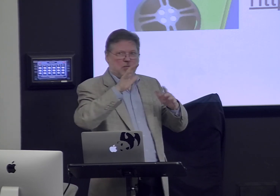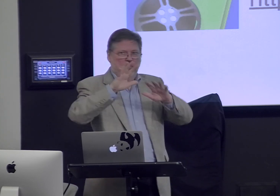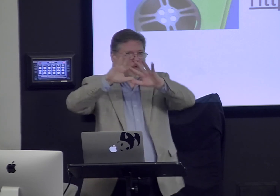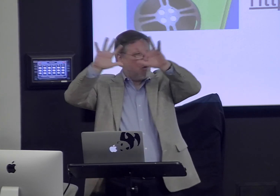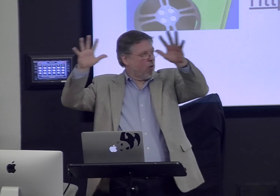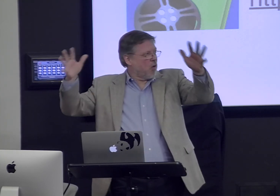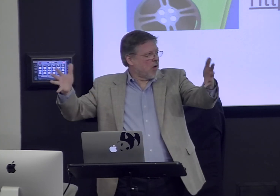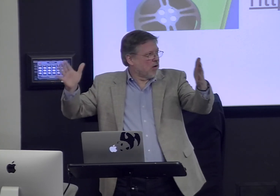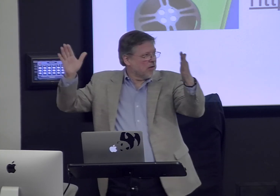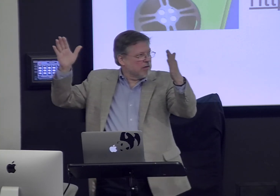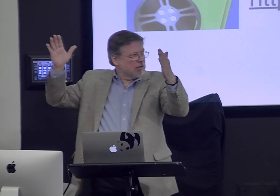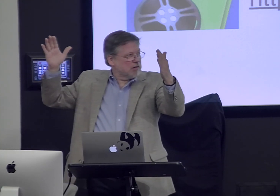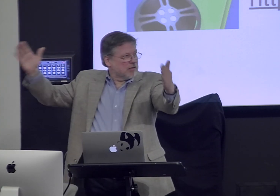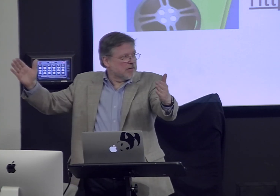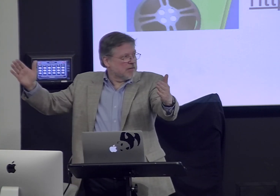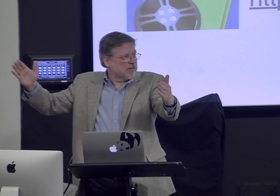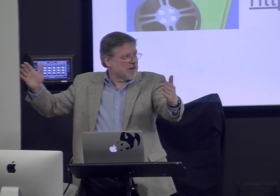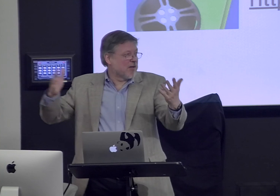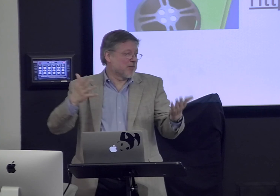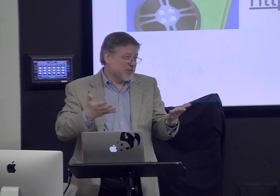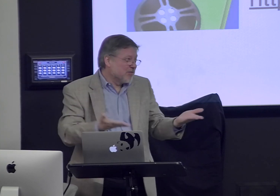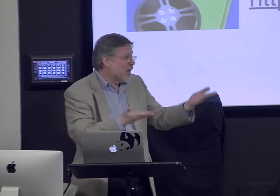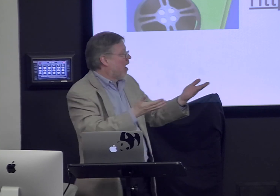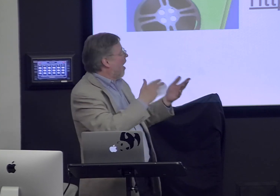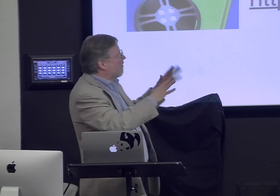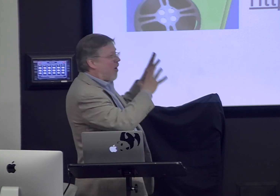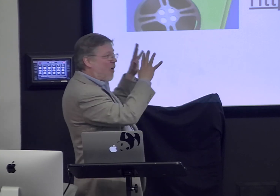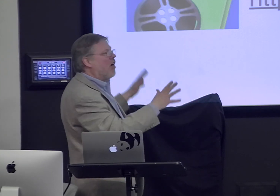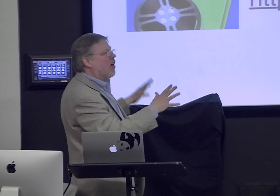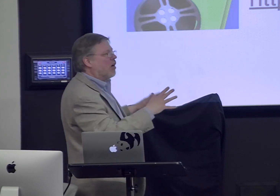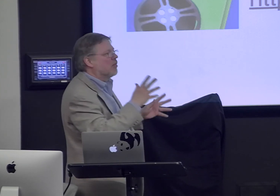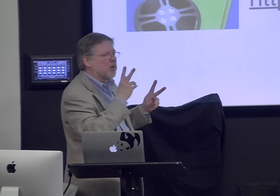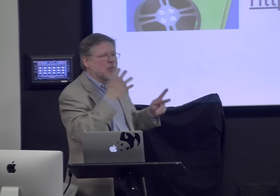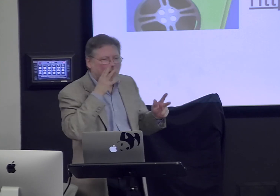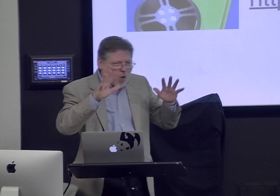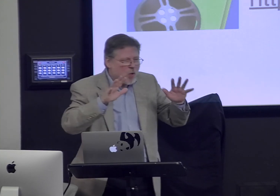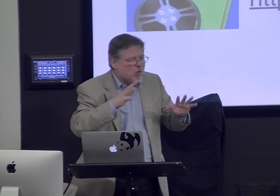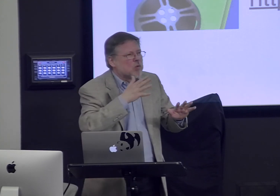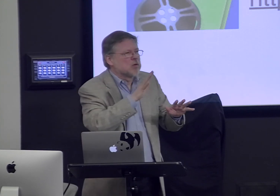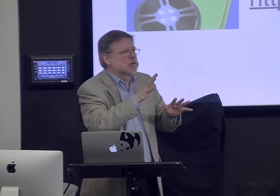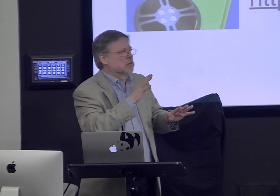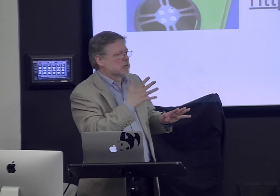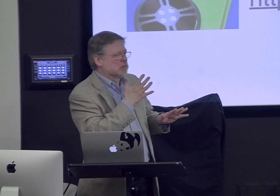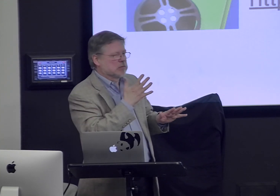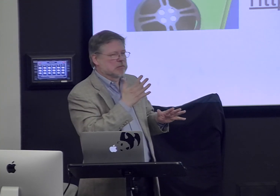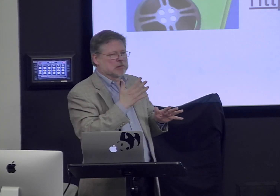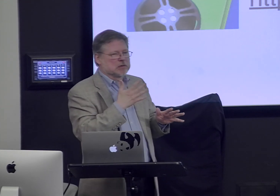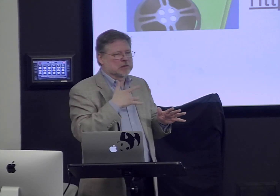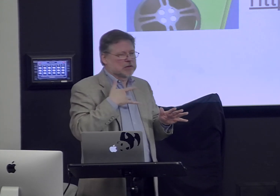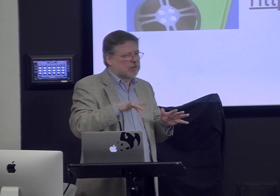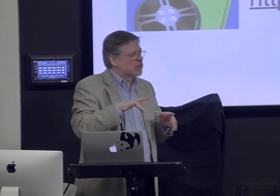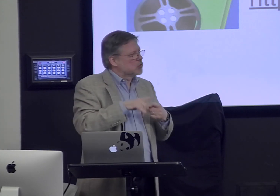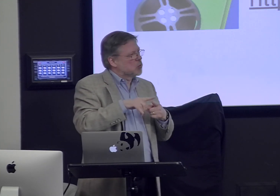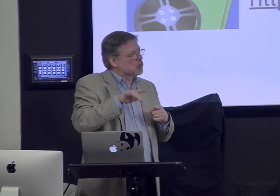because it might not be that there's a single sign that relates to a word that people are looking for, but when you look